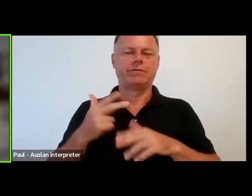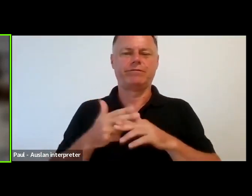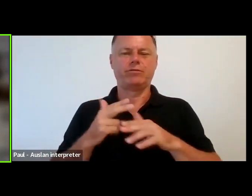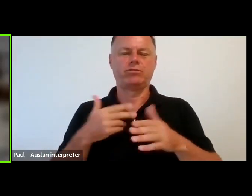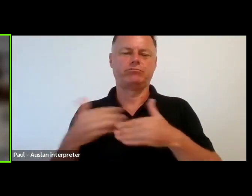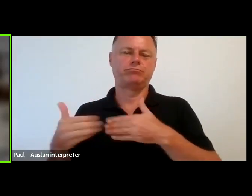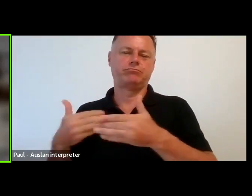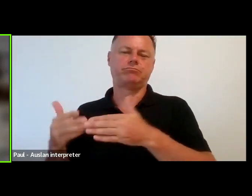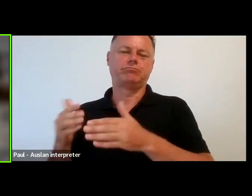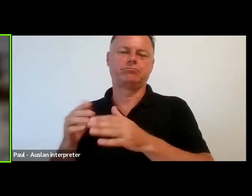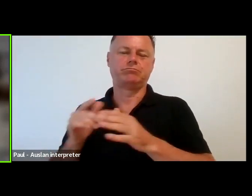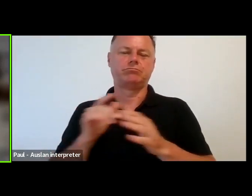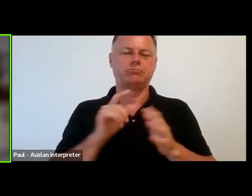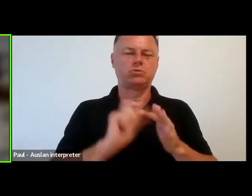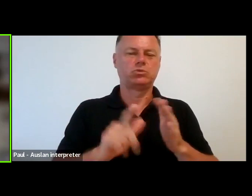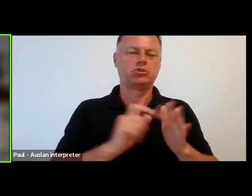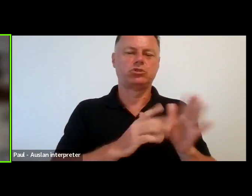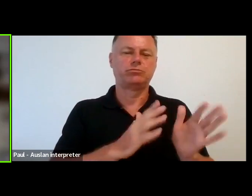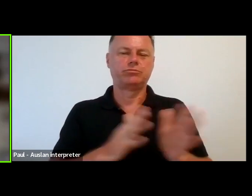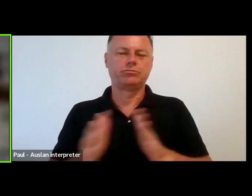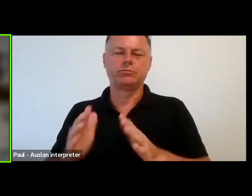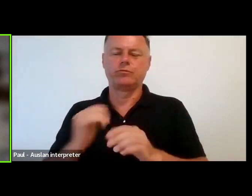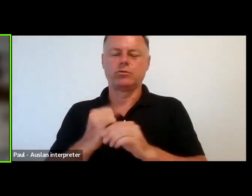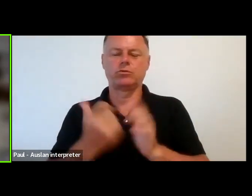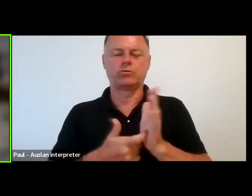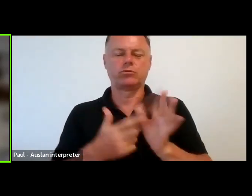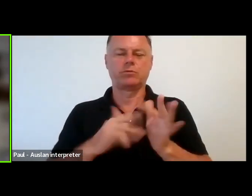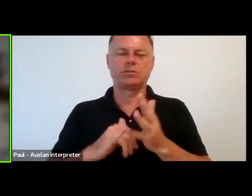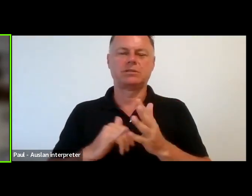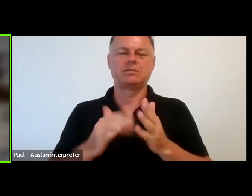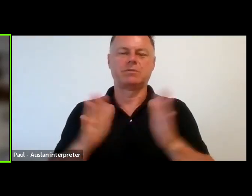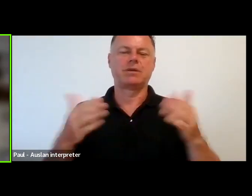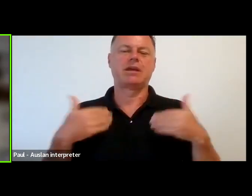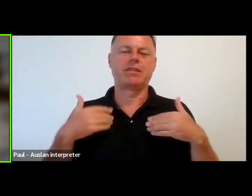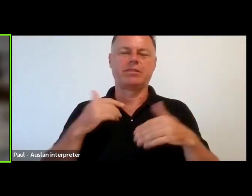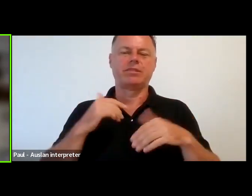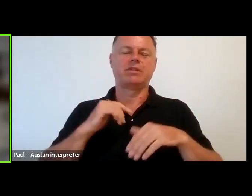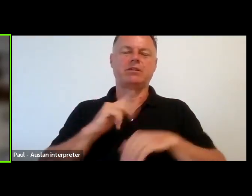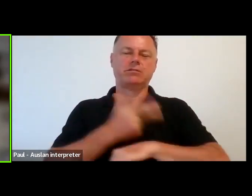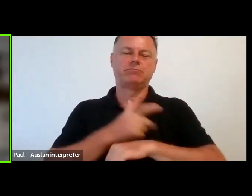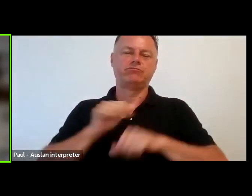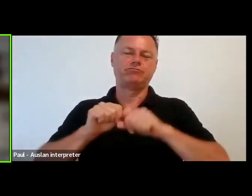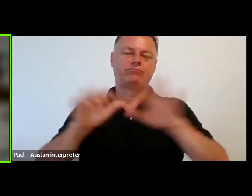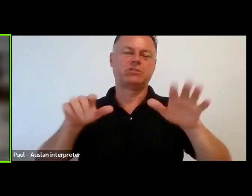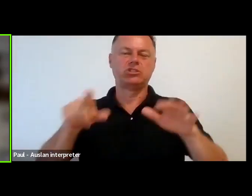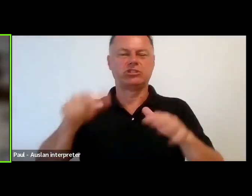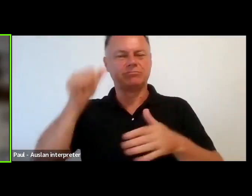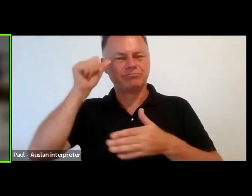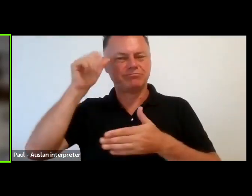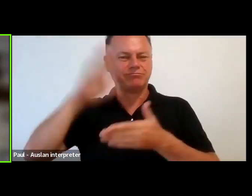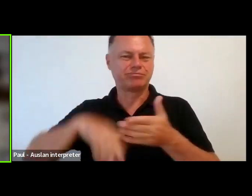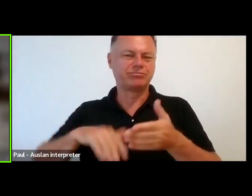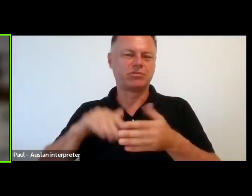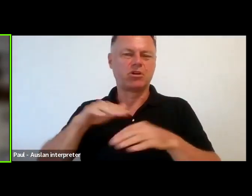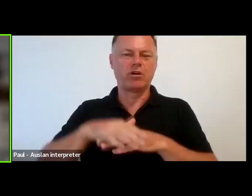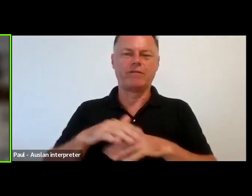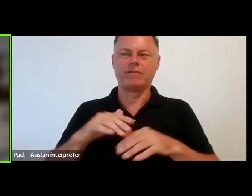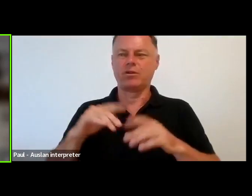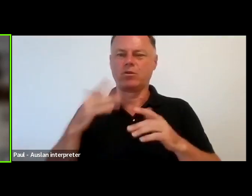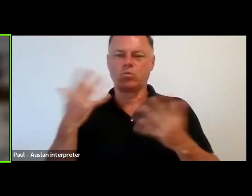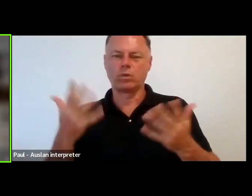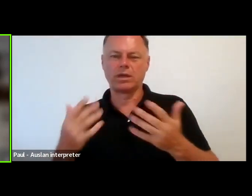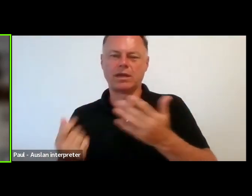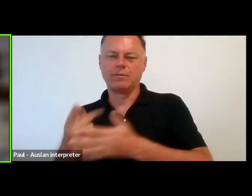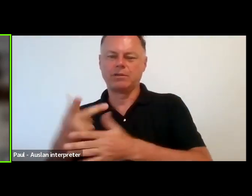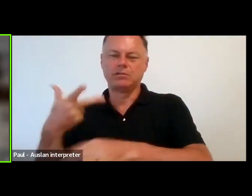Region Vaccination program, and it goes without saying, can answer questions on the Grampians Region-wide vaccination